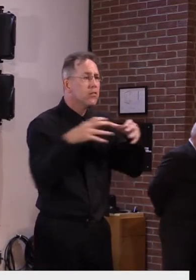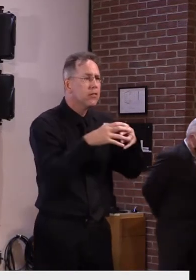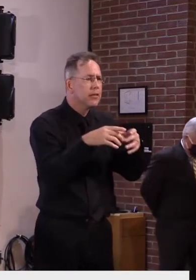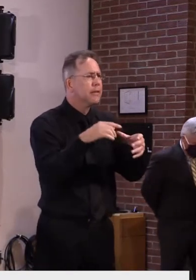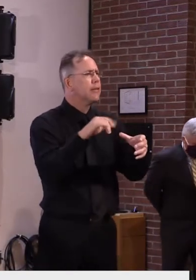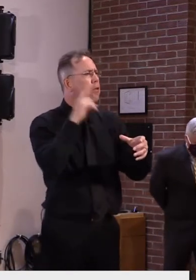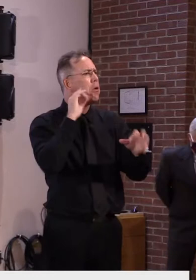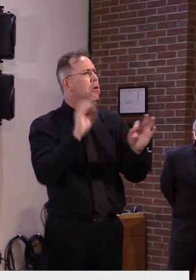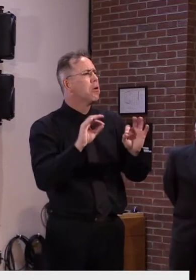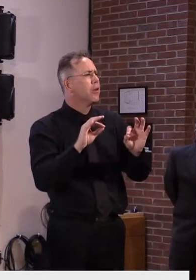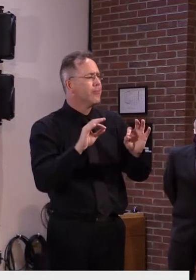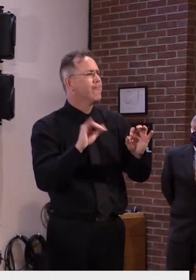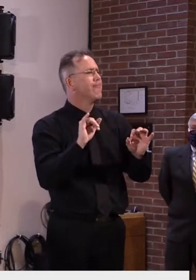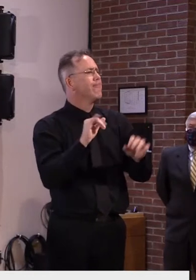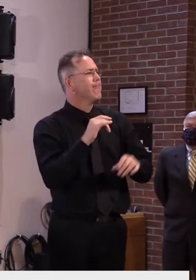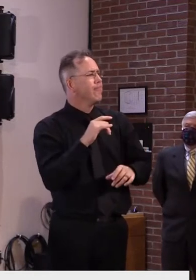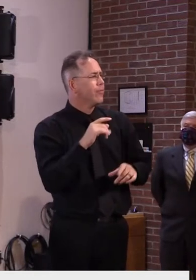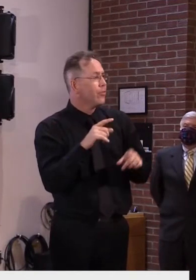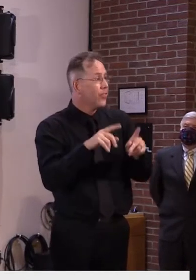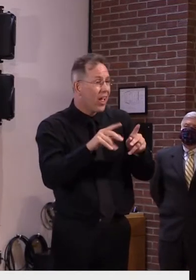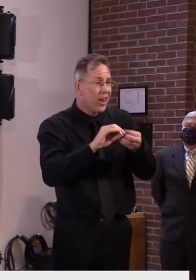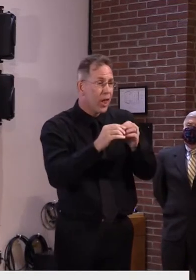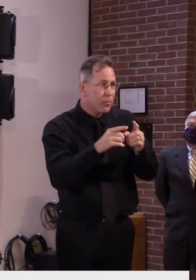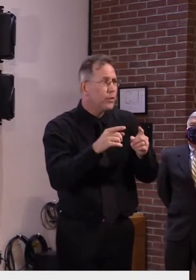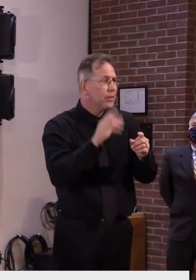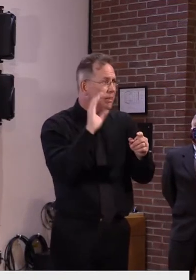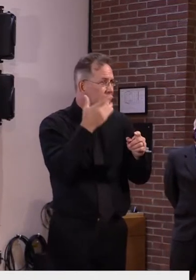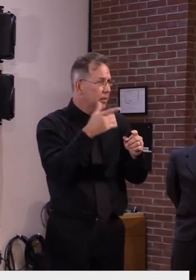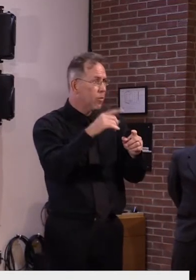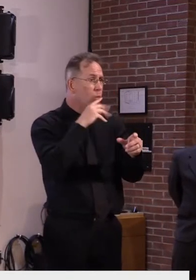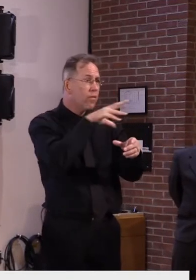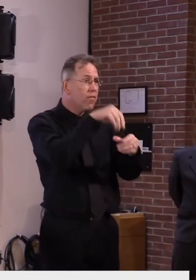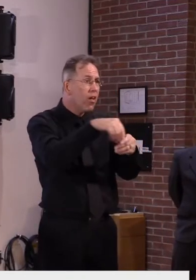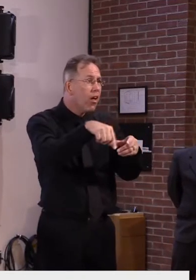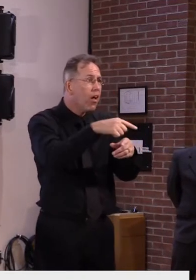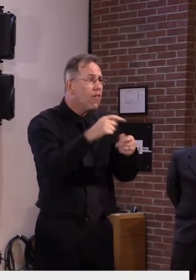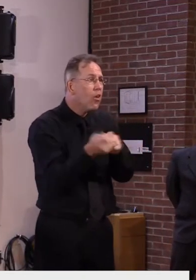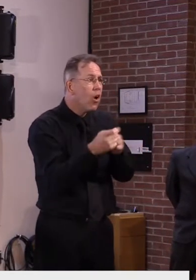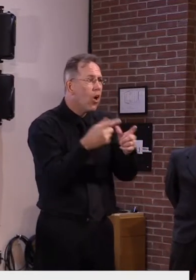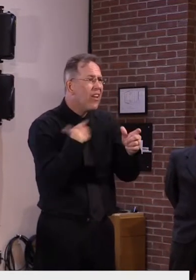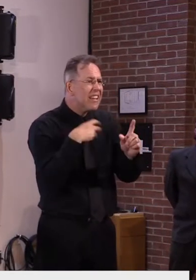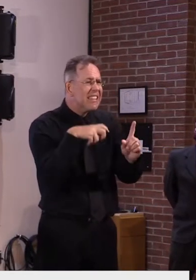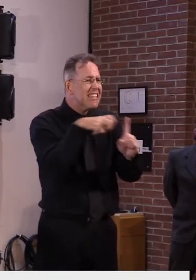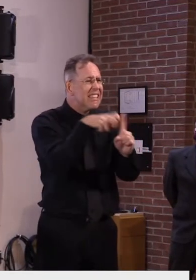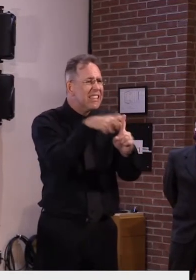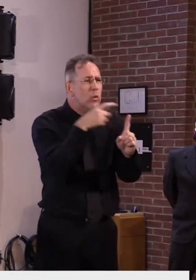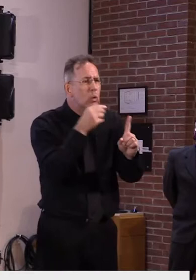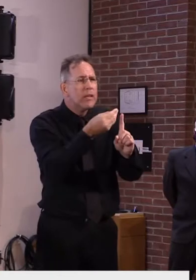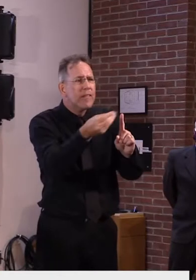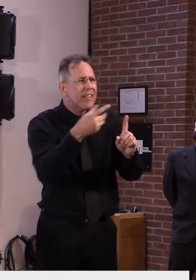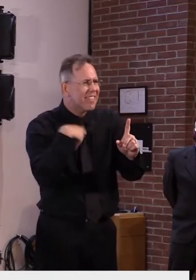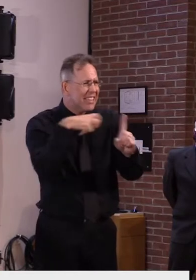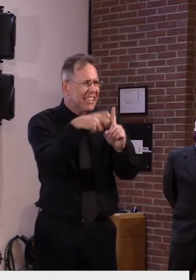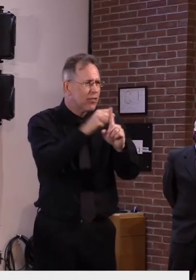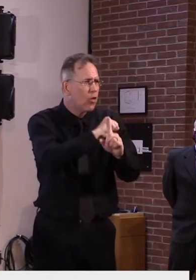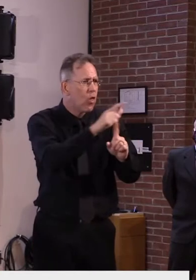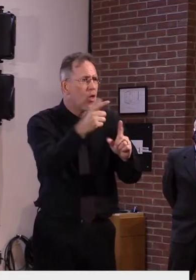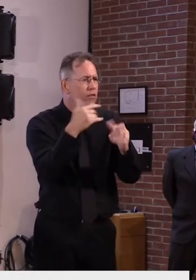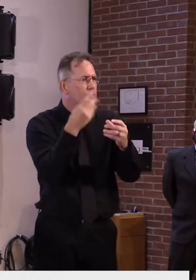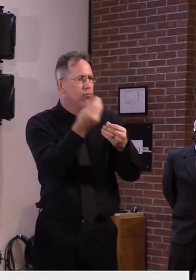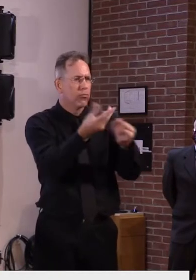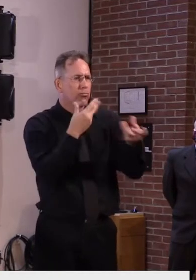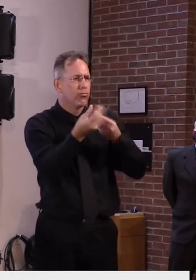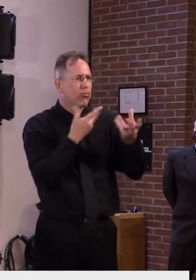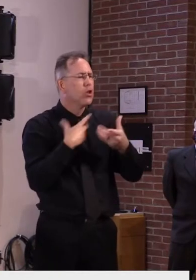involved, we did reach out yesterday evening to everyone who attended to to let them know of this low-risk